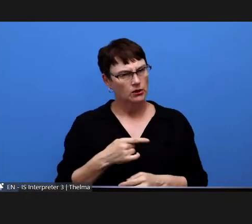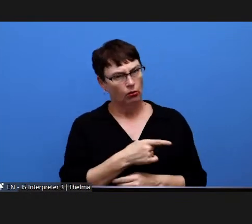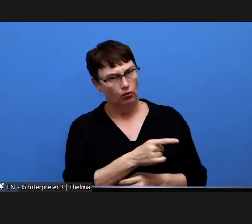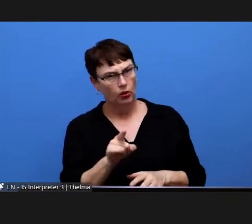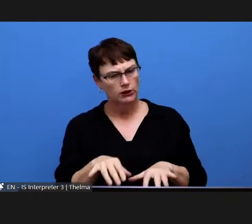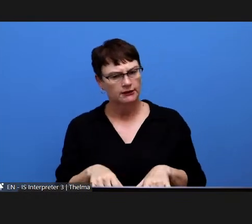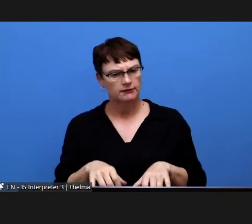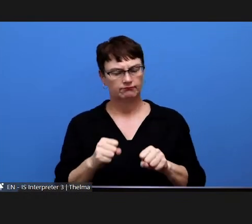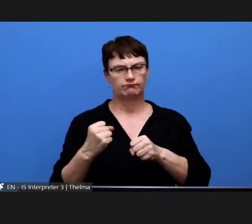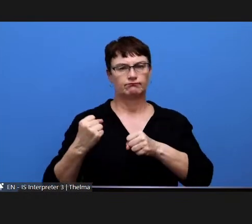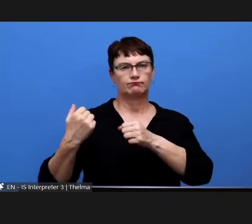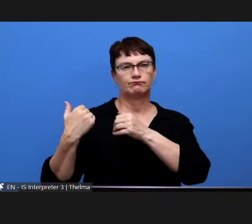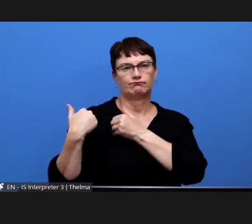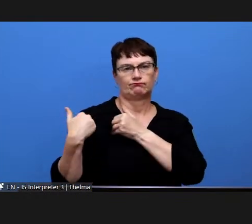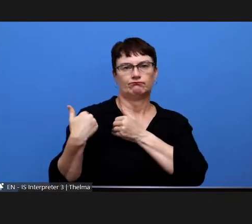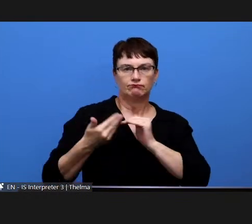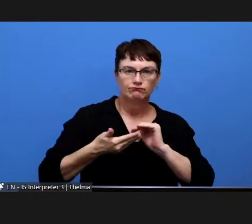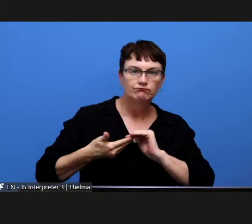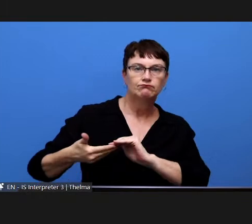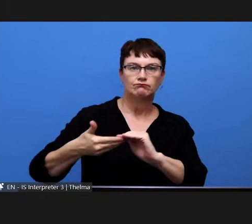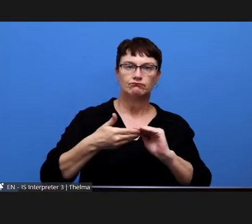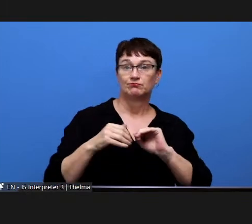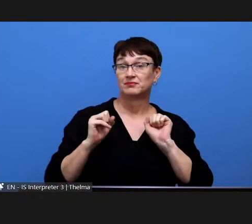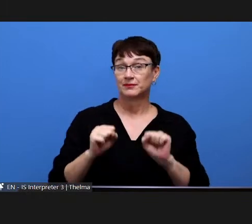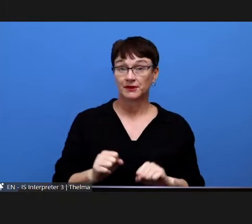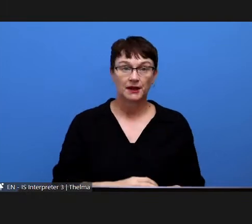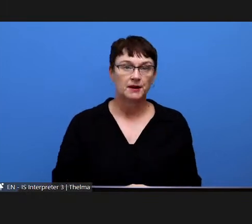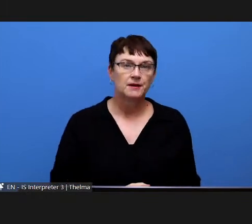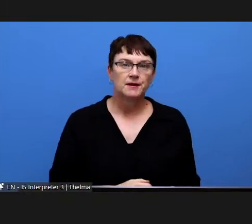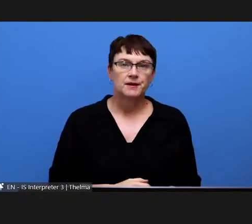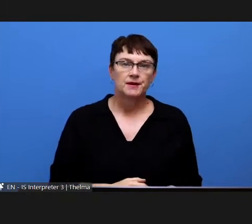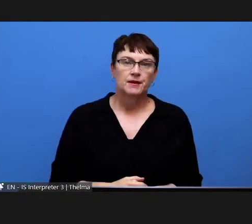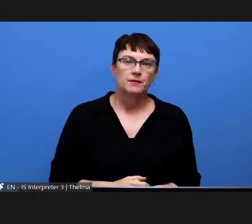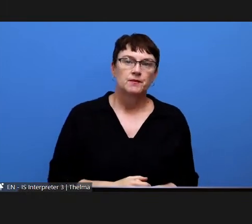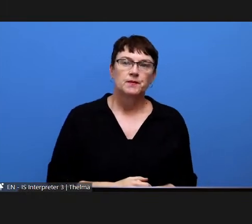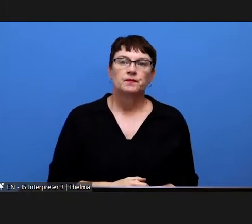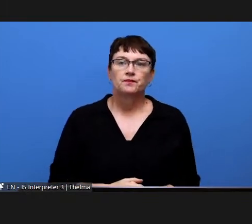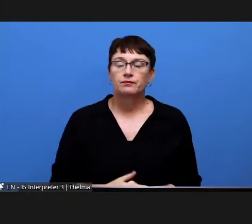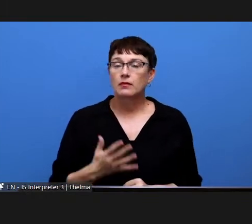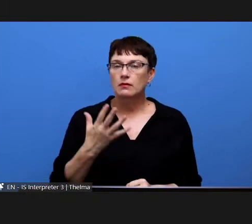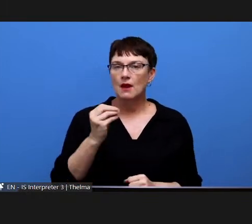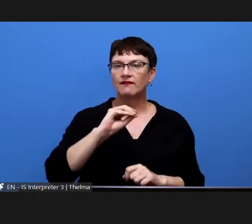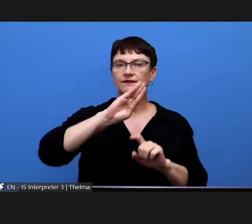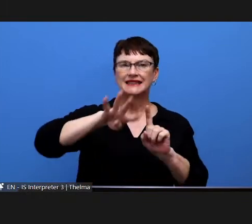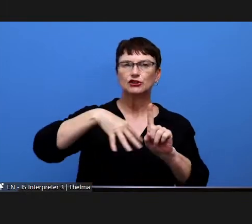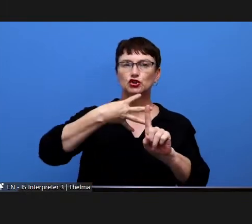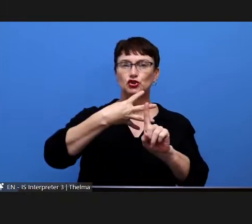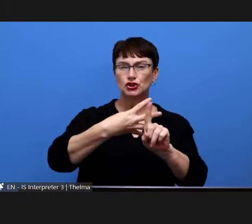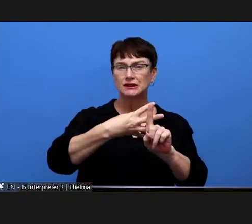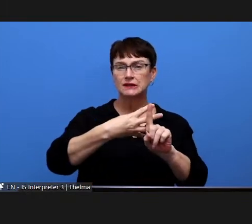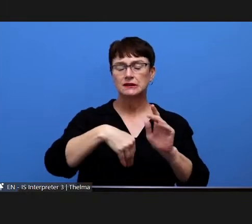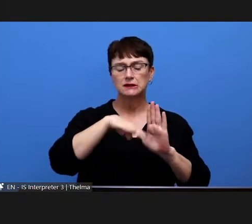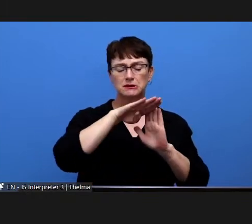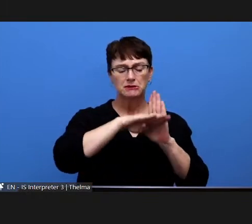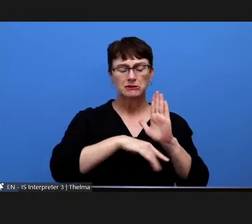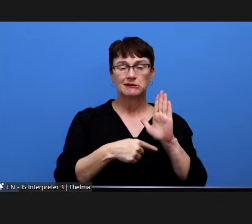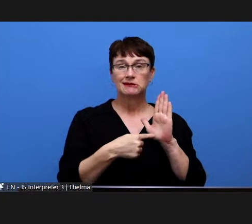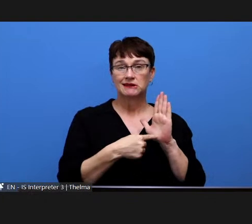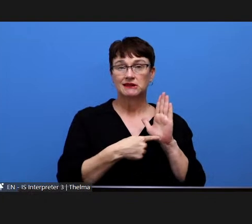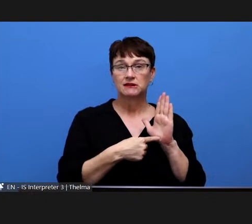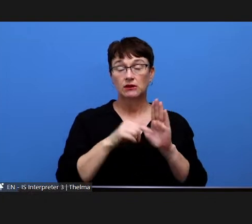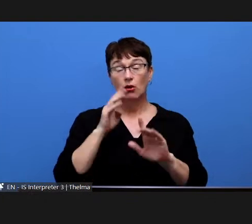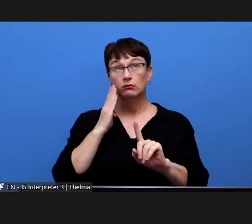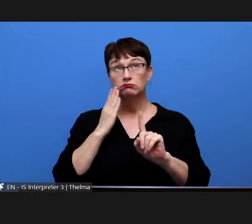the systems that has been established. And also ensuring that there's more complementarity